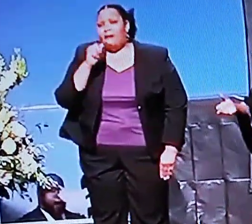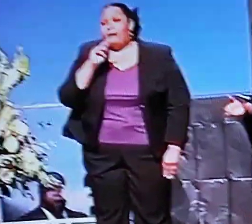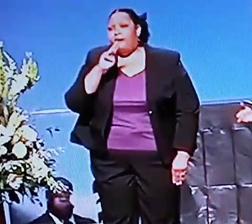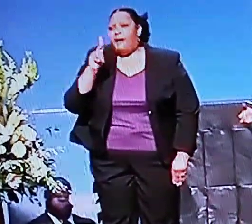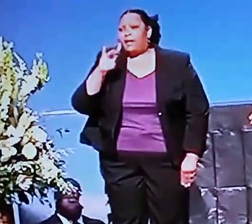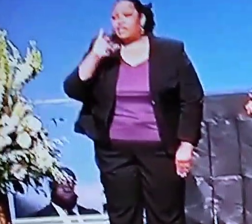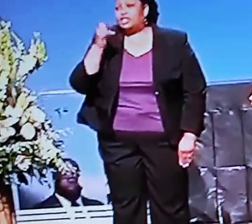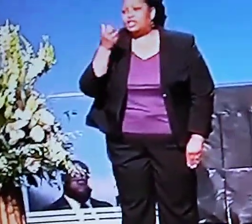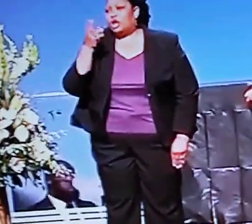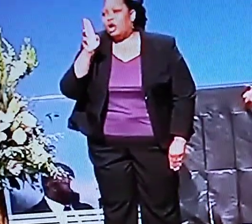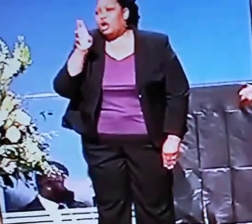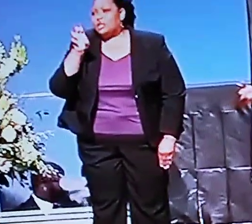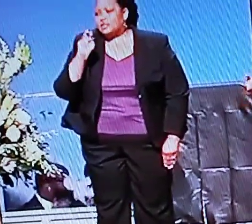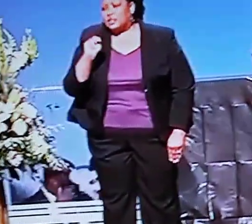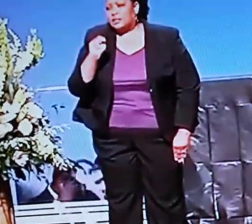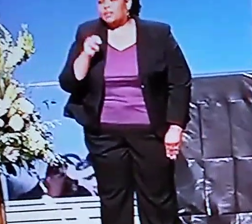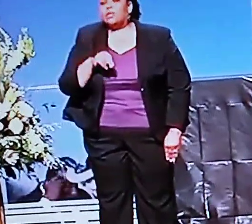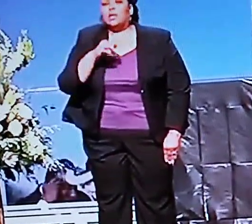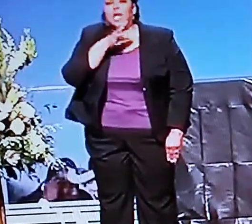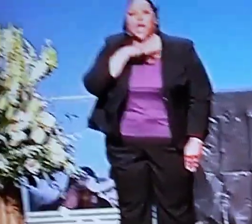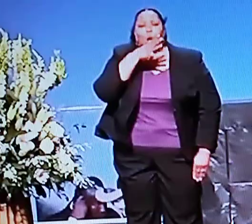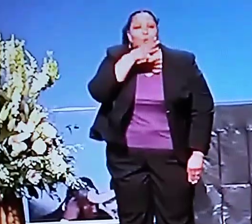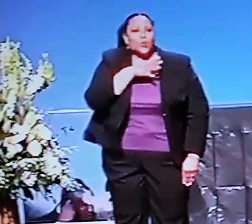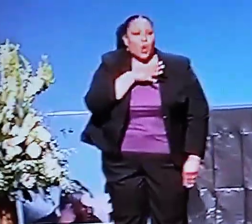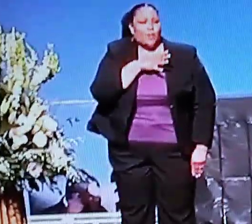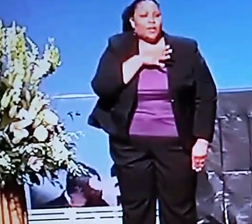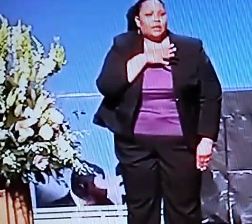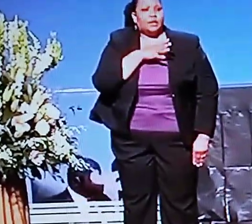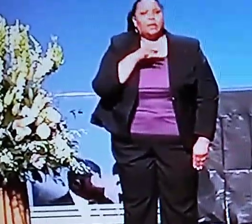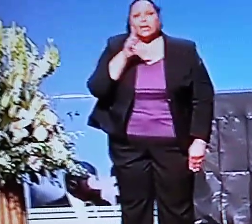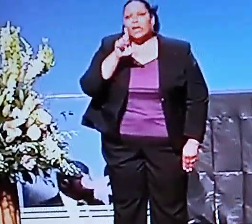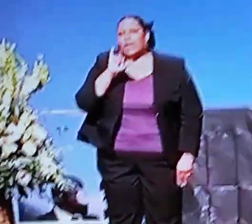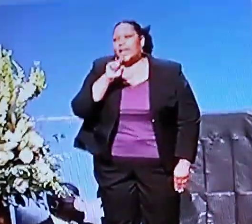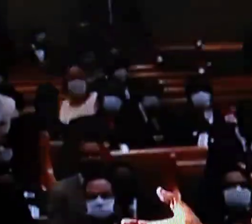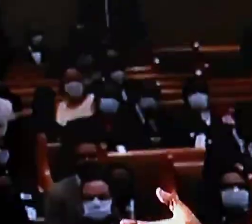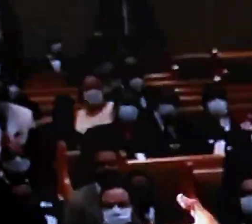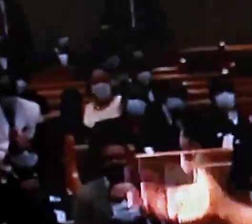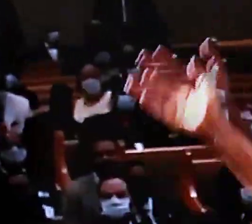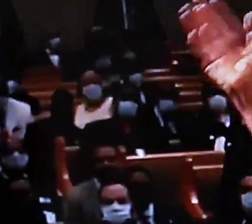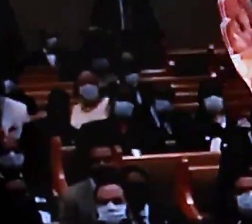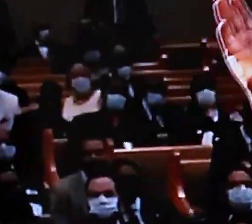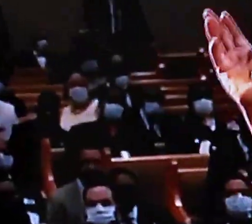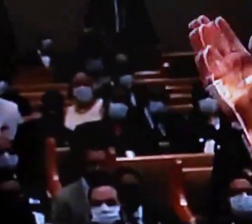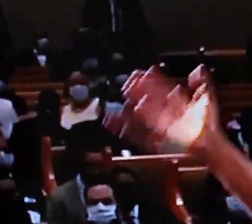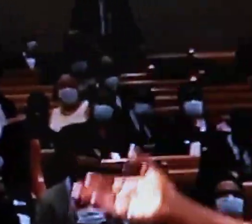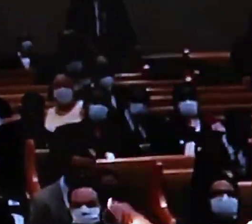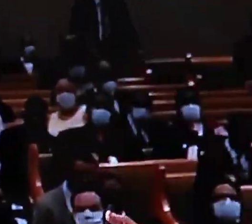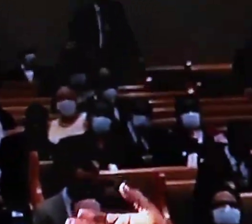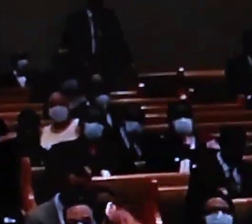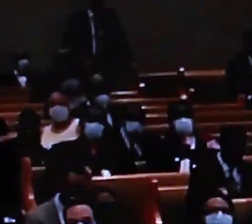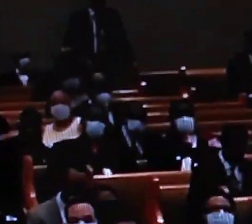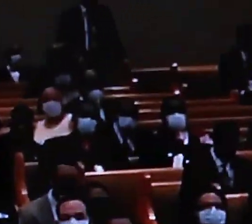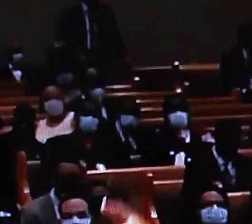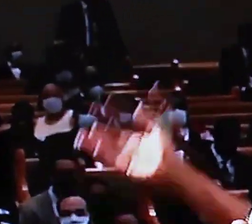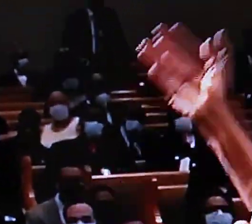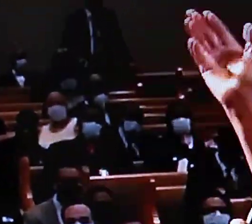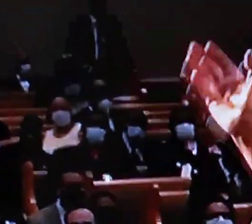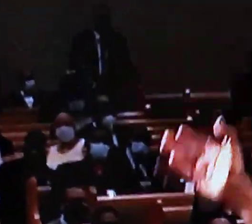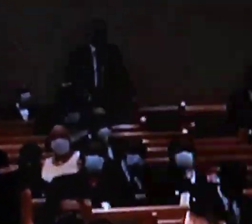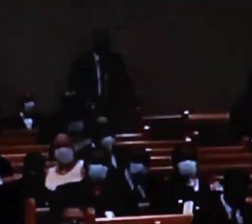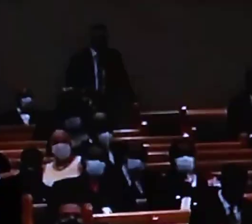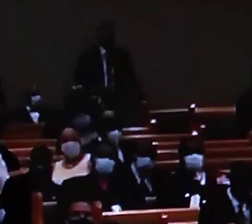Johnson, Congresswoman Lizzie Fletcher, Congressman Vicente Gonzalez,